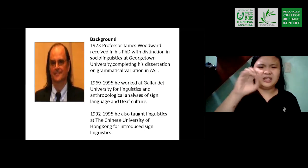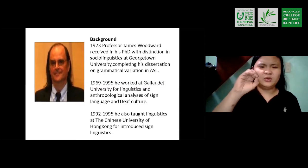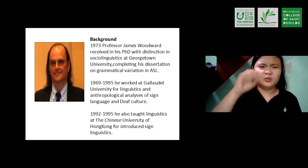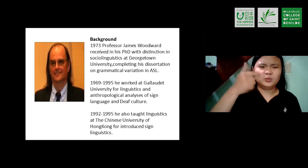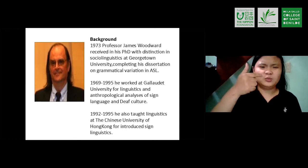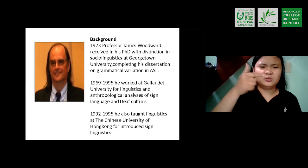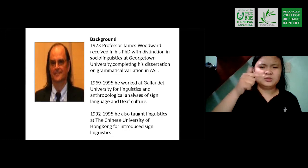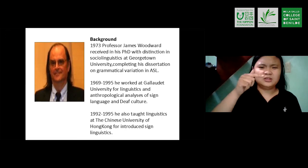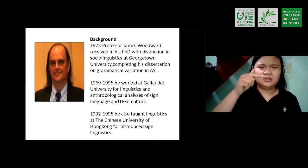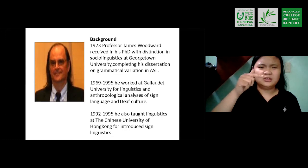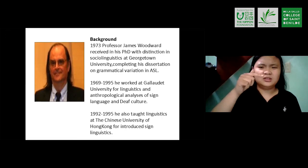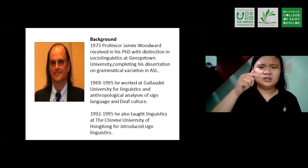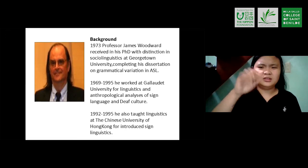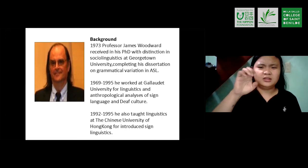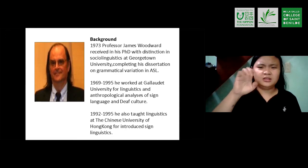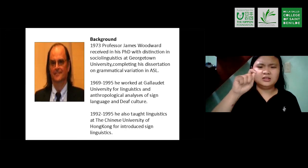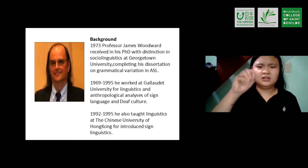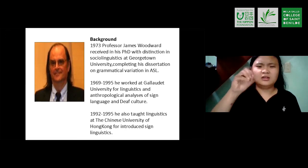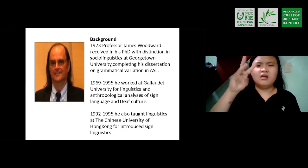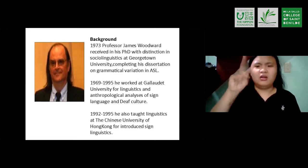in social linguistics at